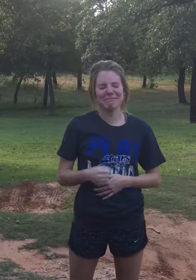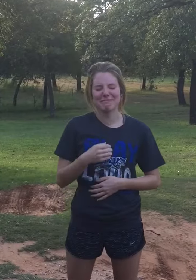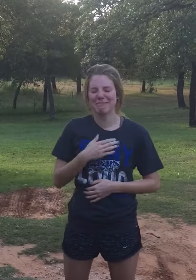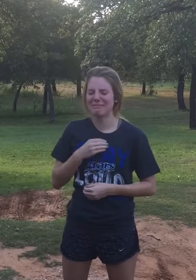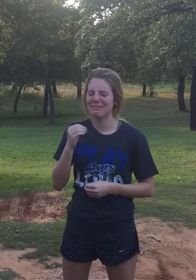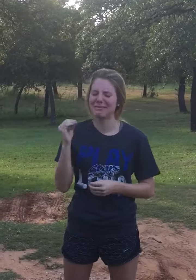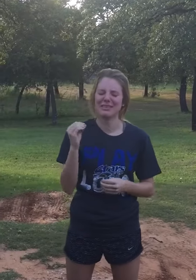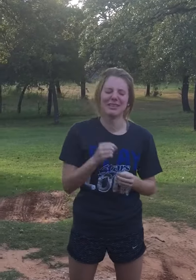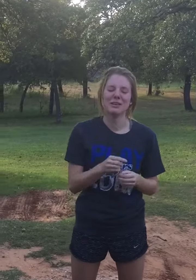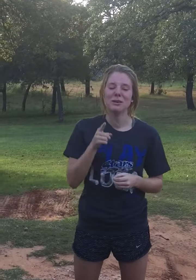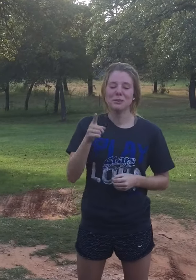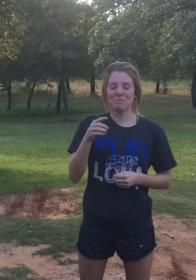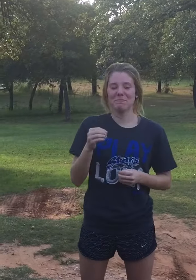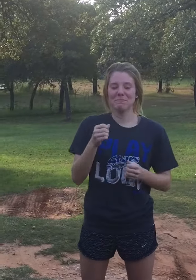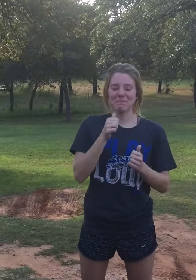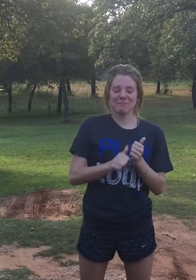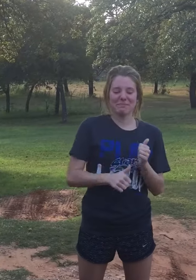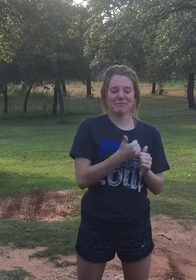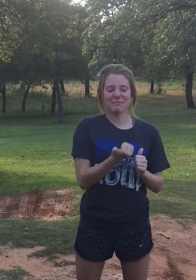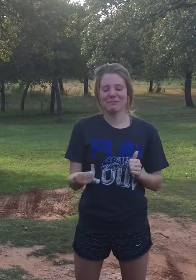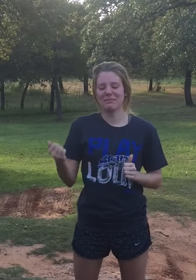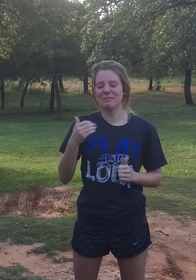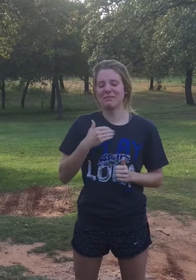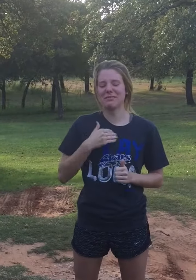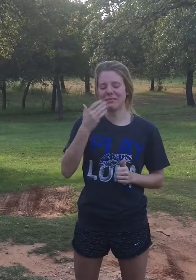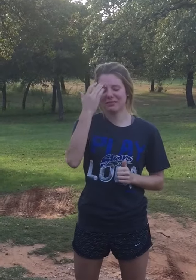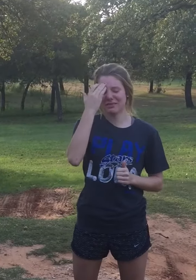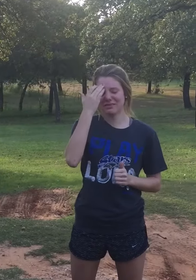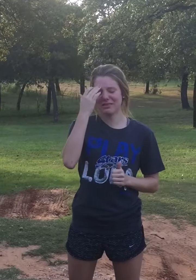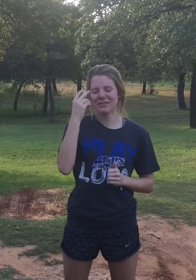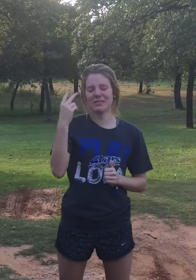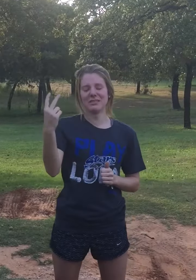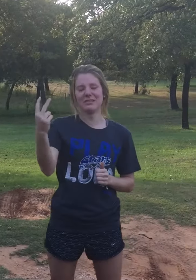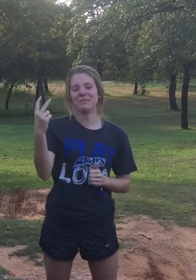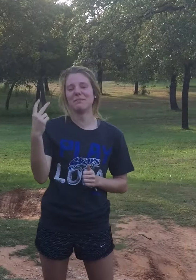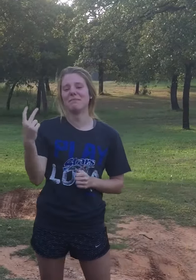There's a little bit of you in everything I see.